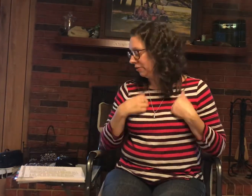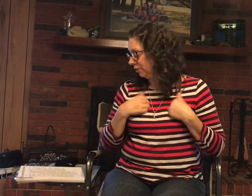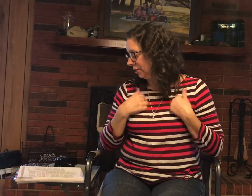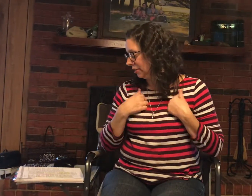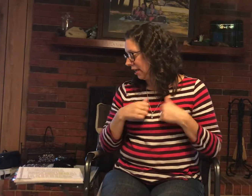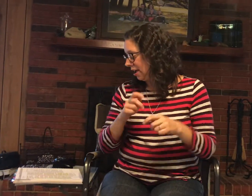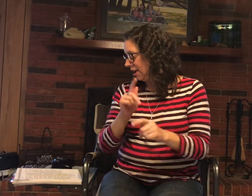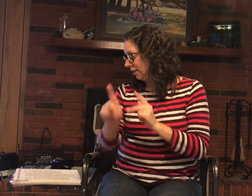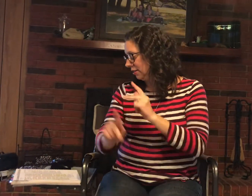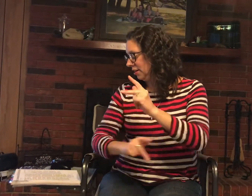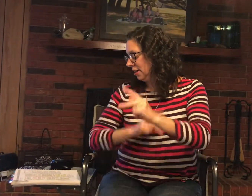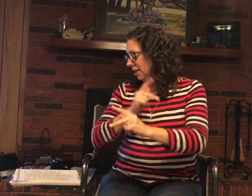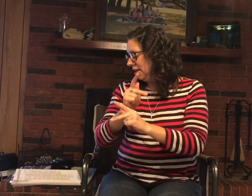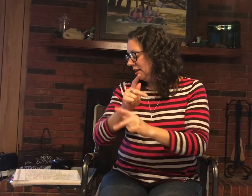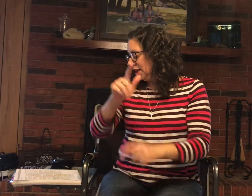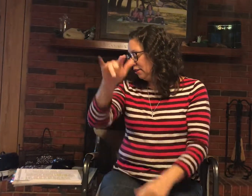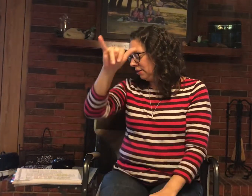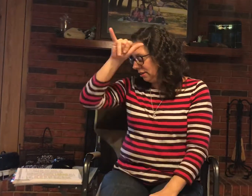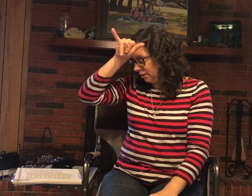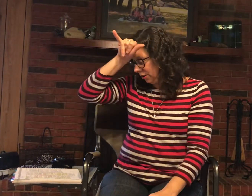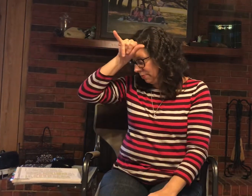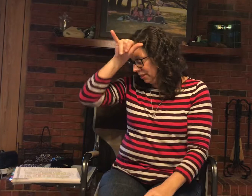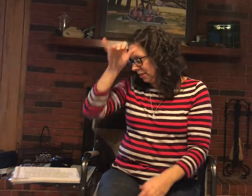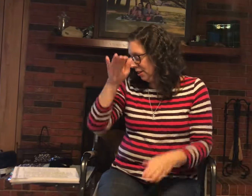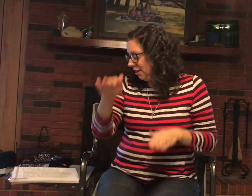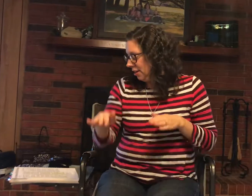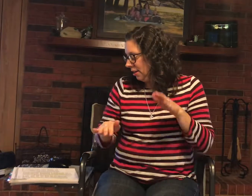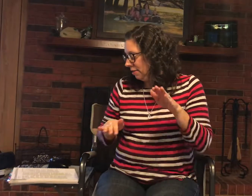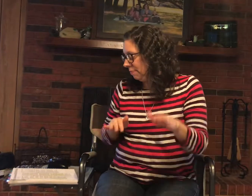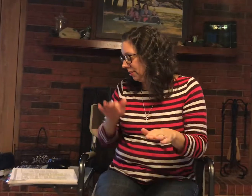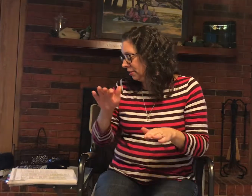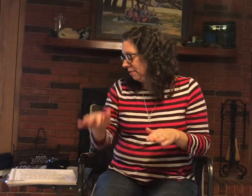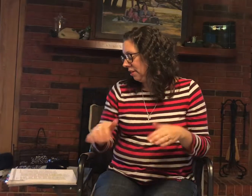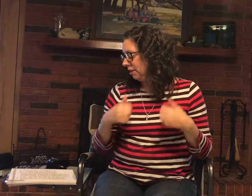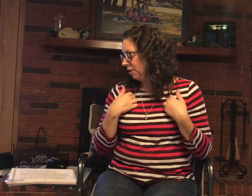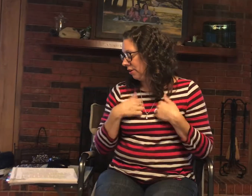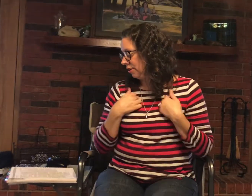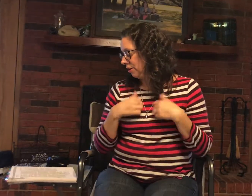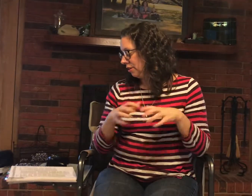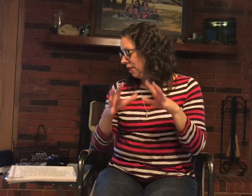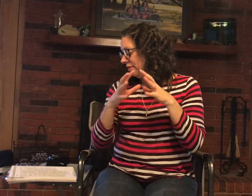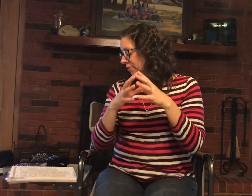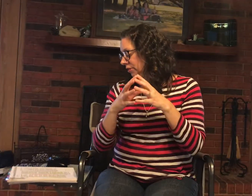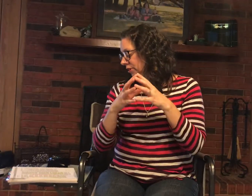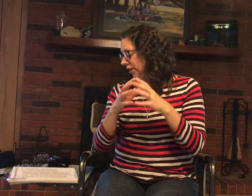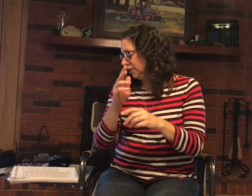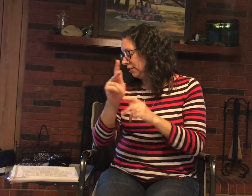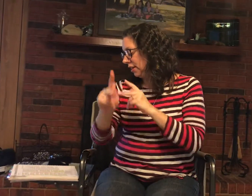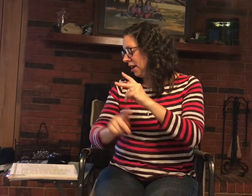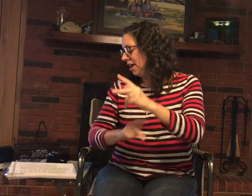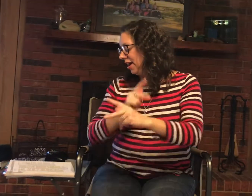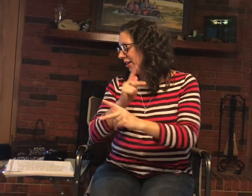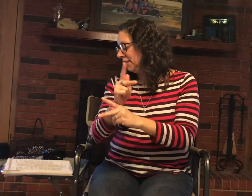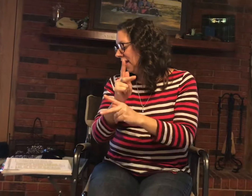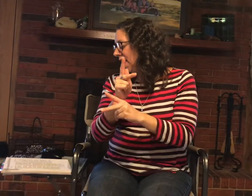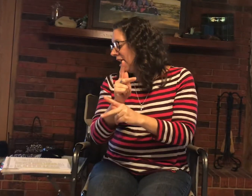his kind, cattle and creeping thing, and beasts of the earth after his kind. And it